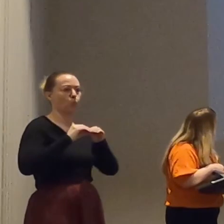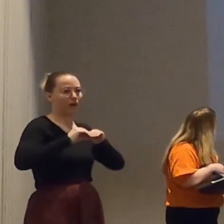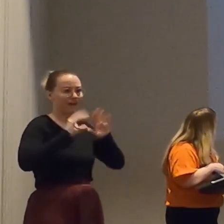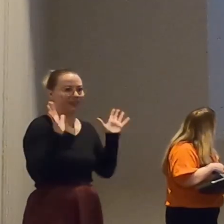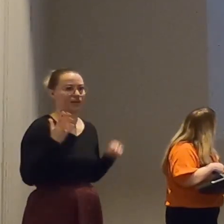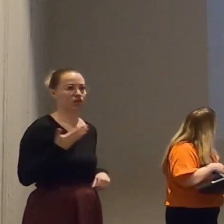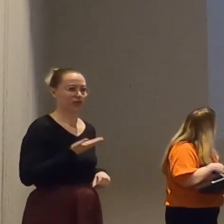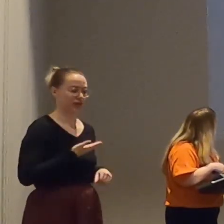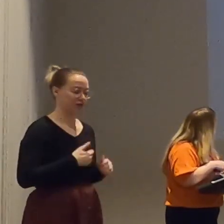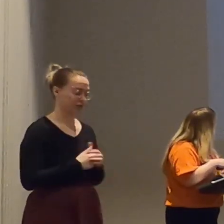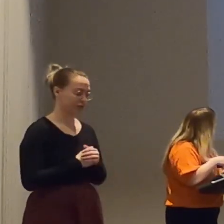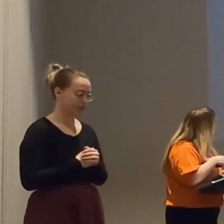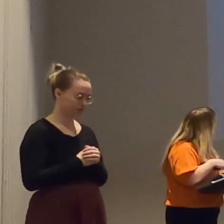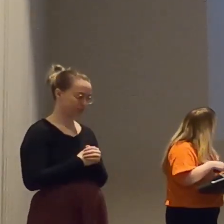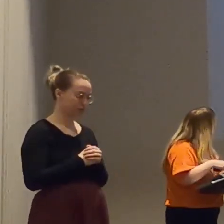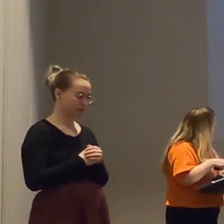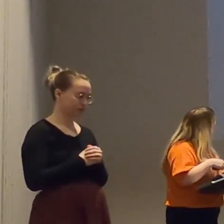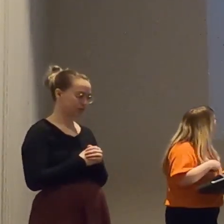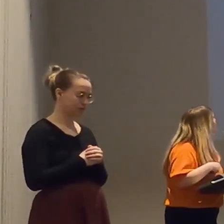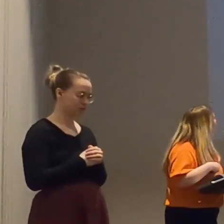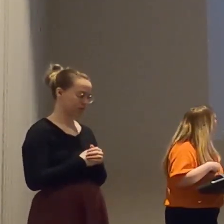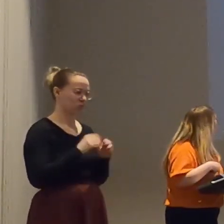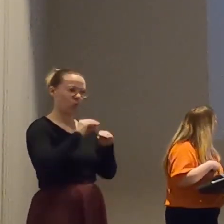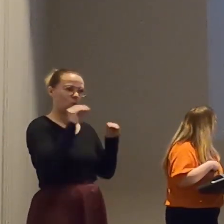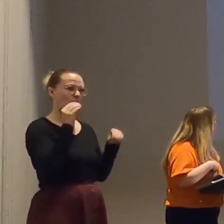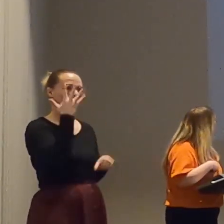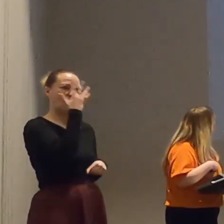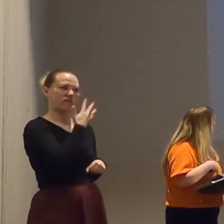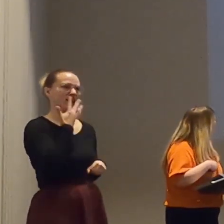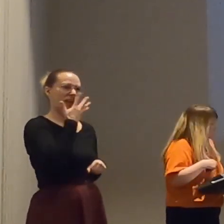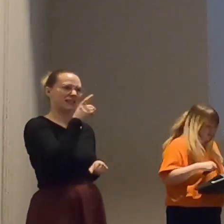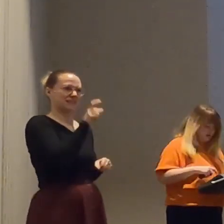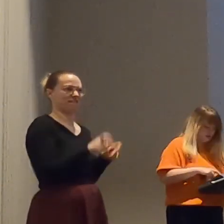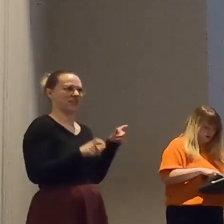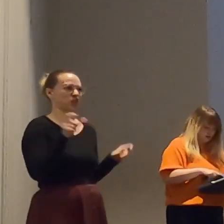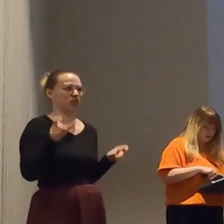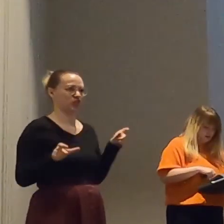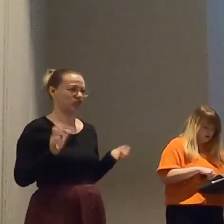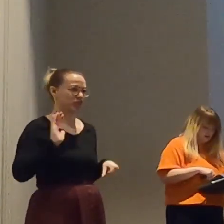clear there. These sort of faceless figures.